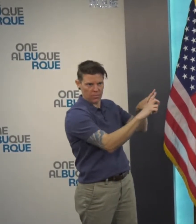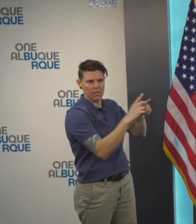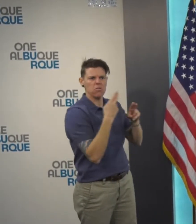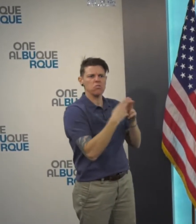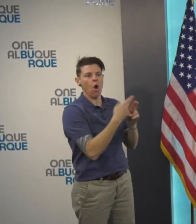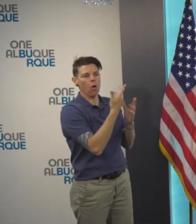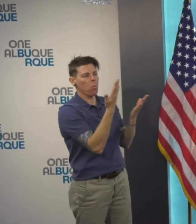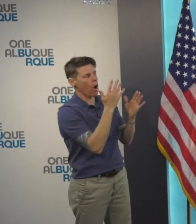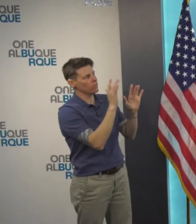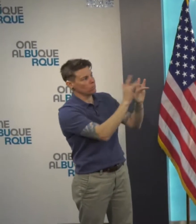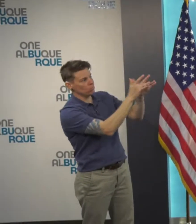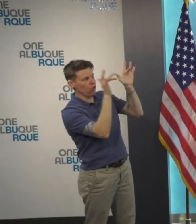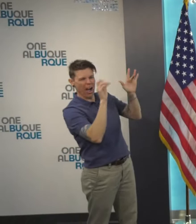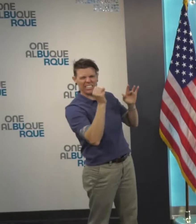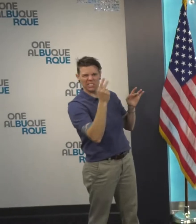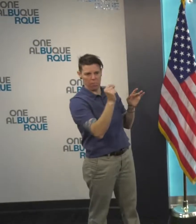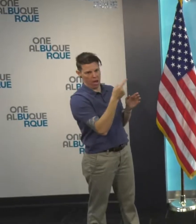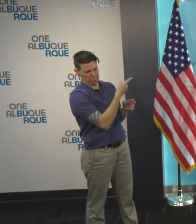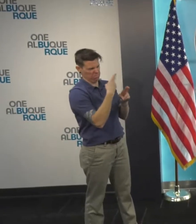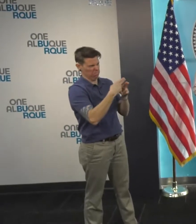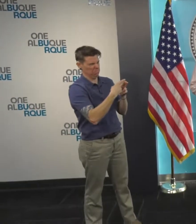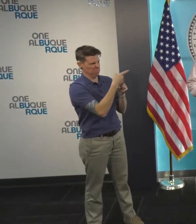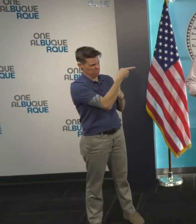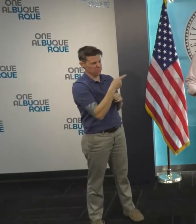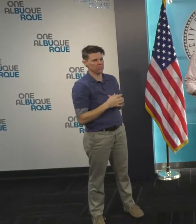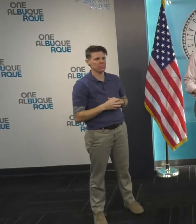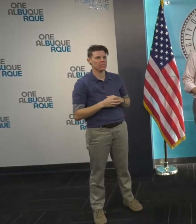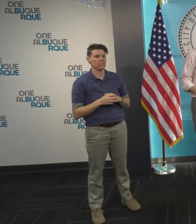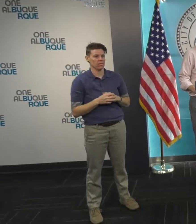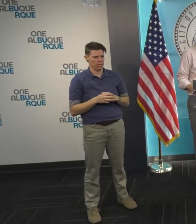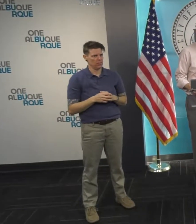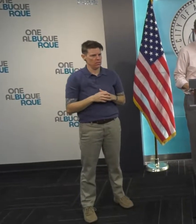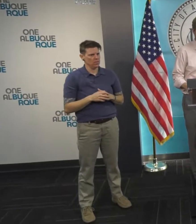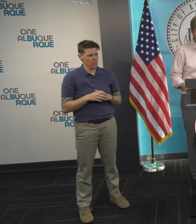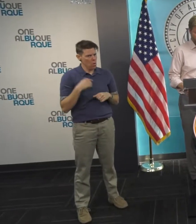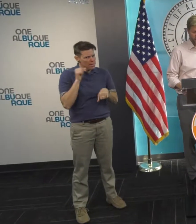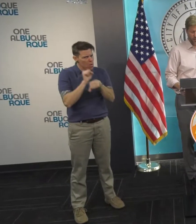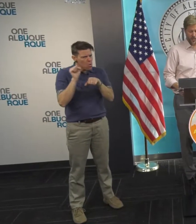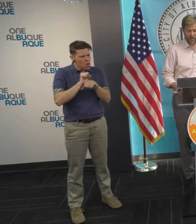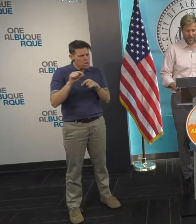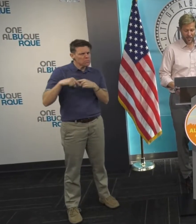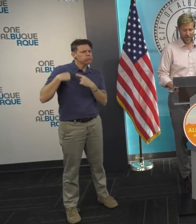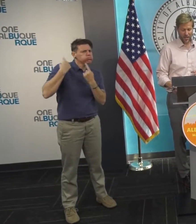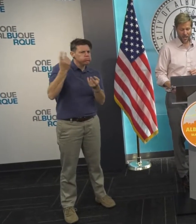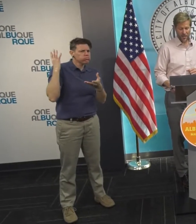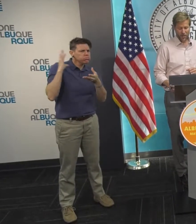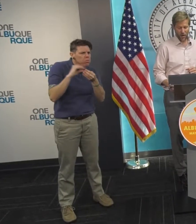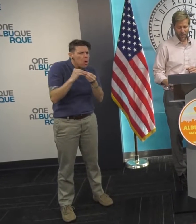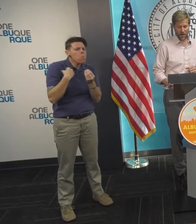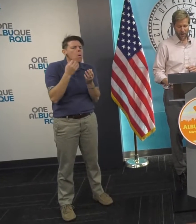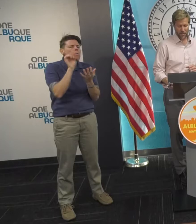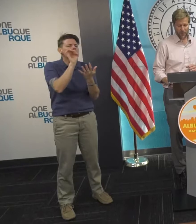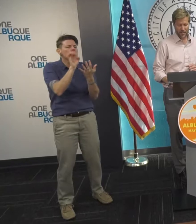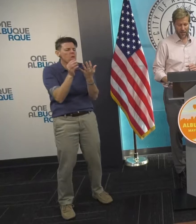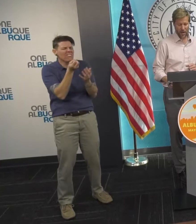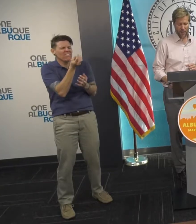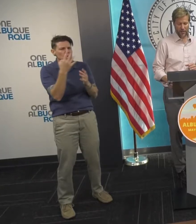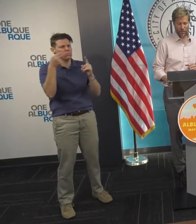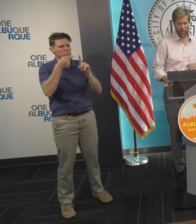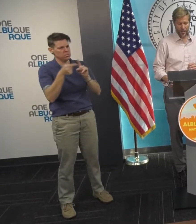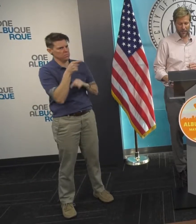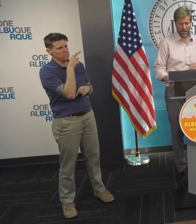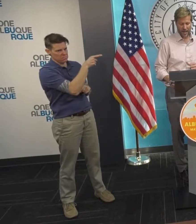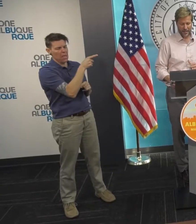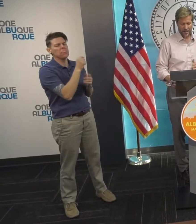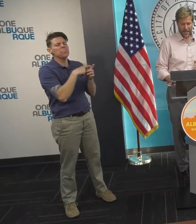bit fun but also serious that we've been working on. And so I want to highlight some of the topics here before we transition to our Congresswoman Deb Haaland,